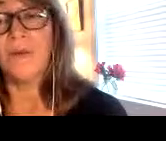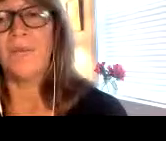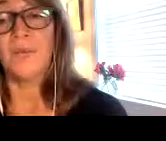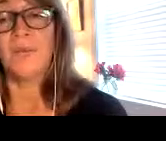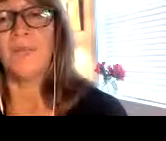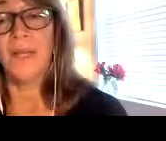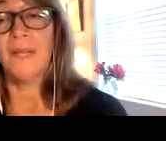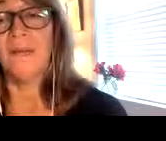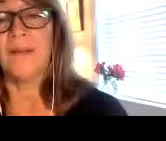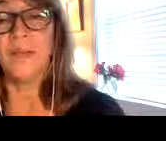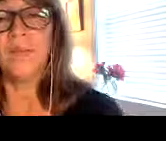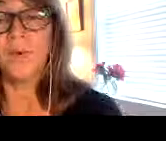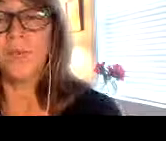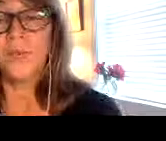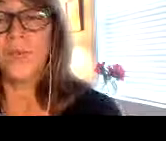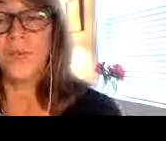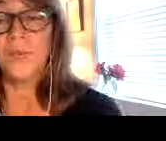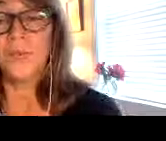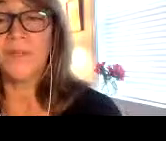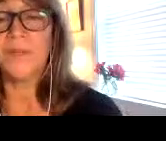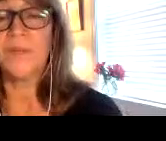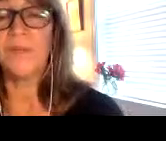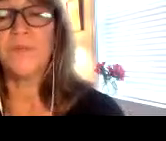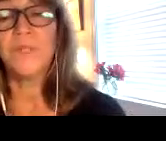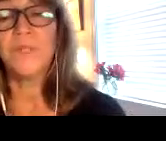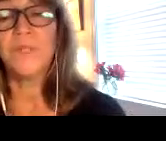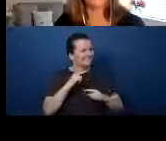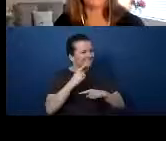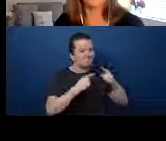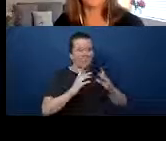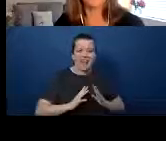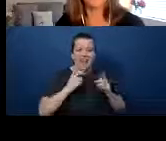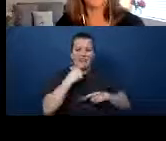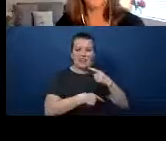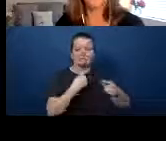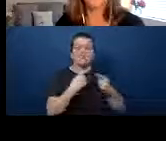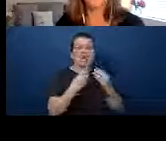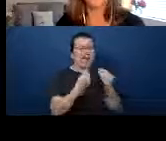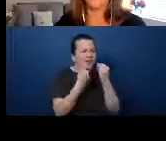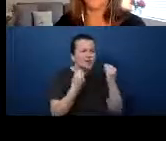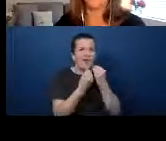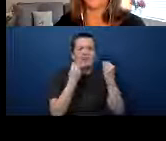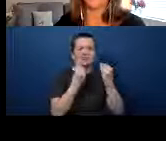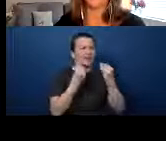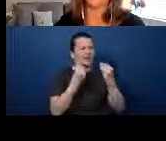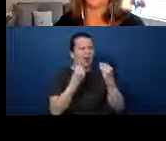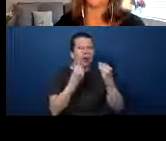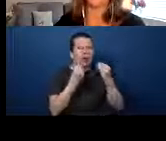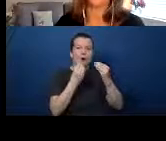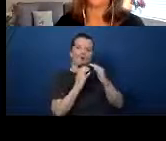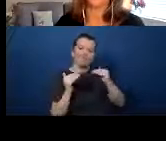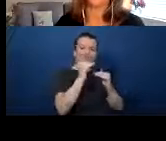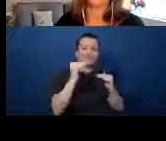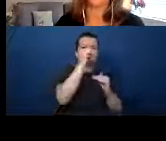as all of those depend on getting a formal education. It's one of the cruelest forms of violence, as it denies you belonging